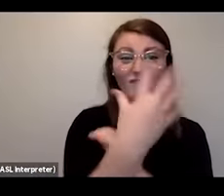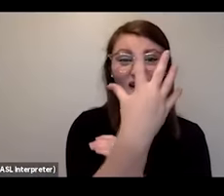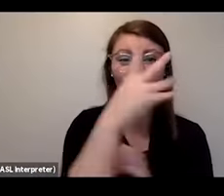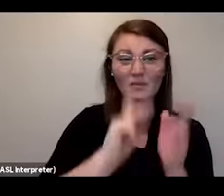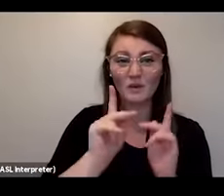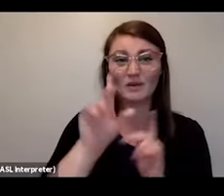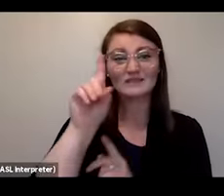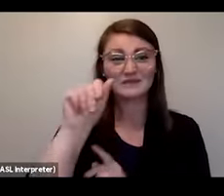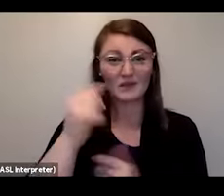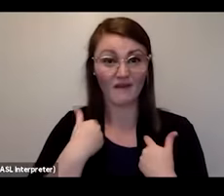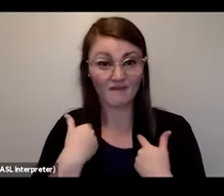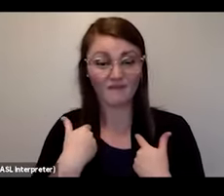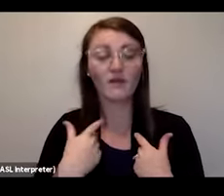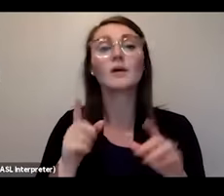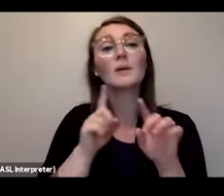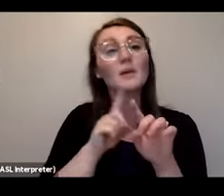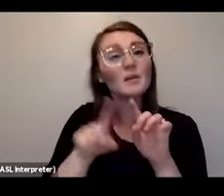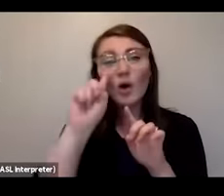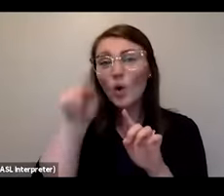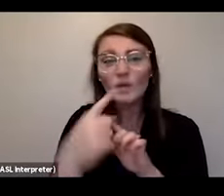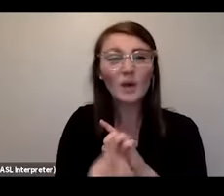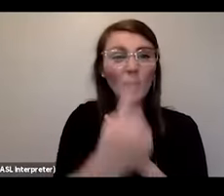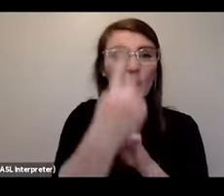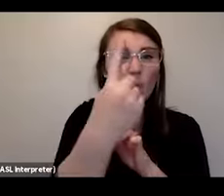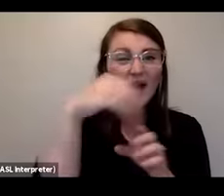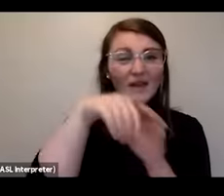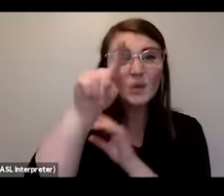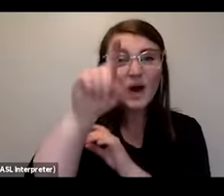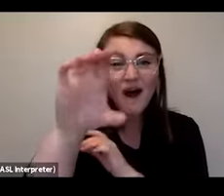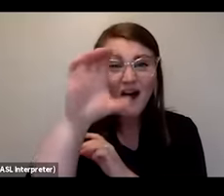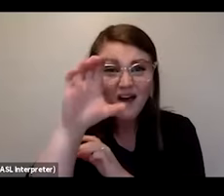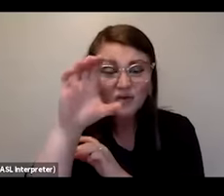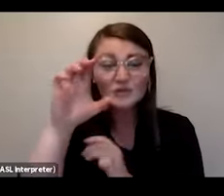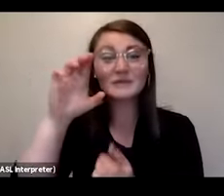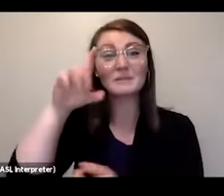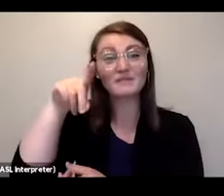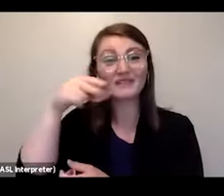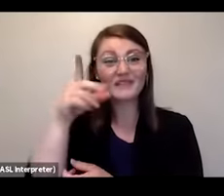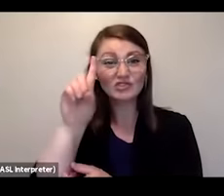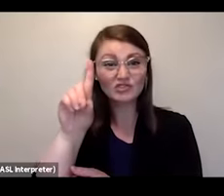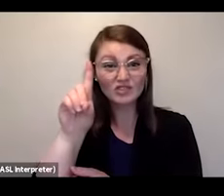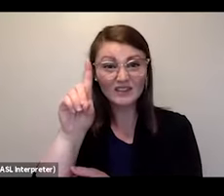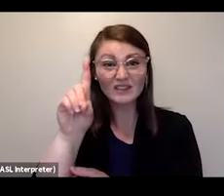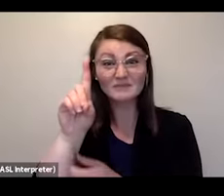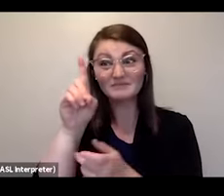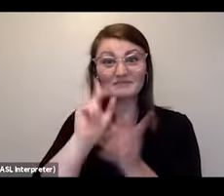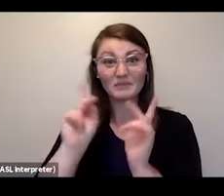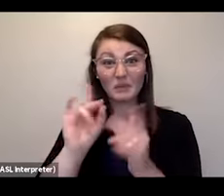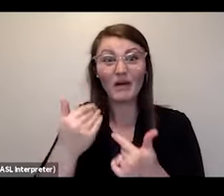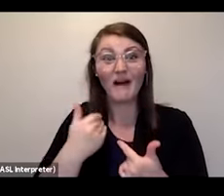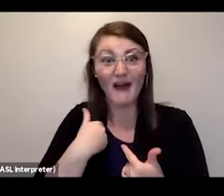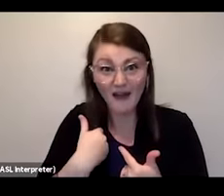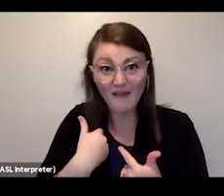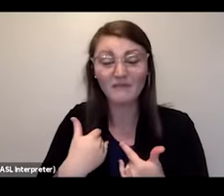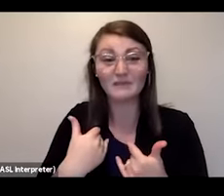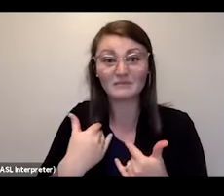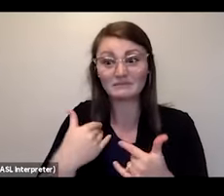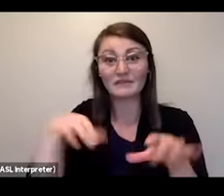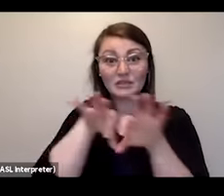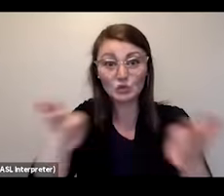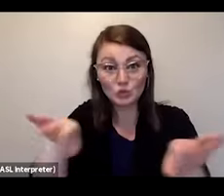in 100 PhD scientists and engineers have a disability. Why is this? How did we go from 20%